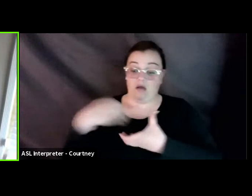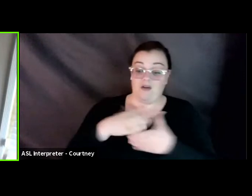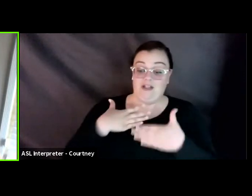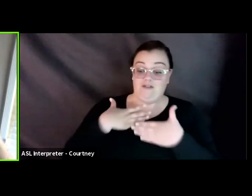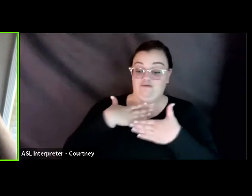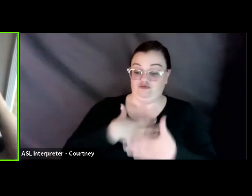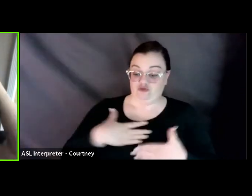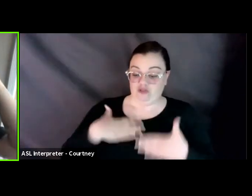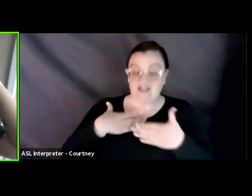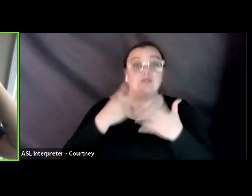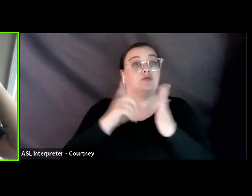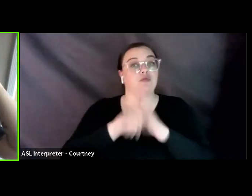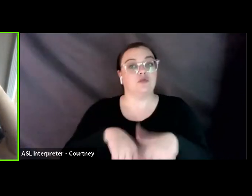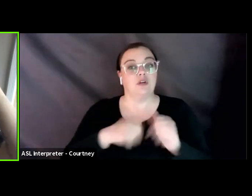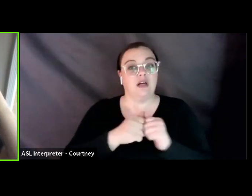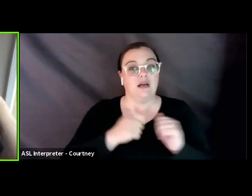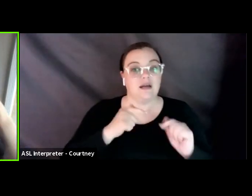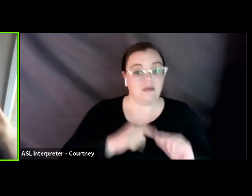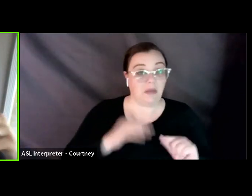Well,